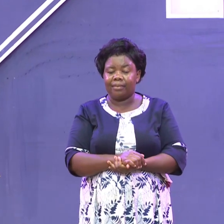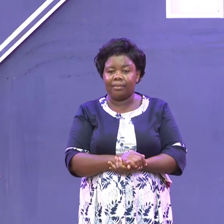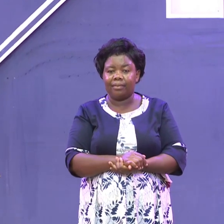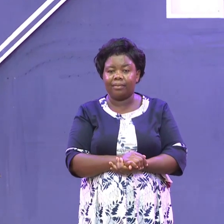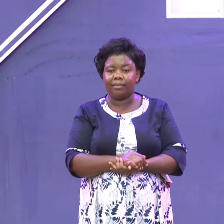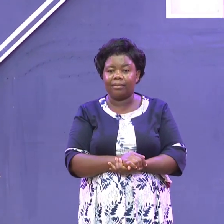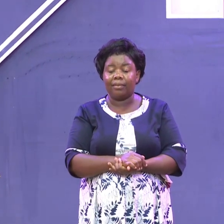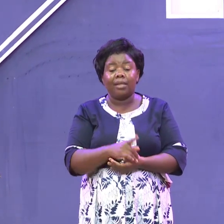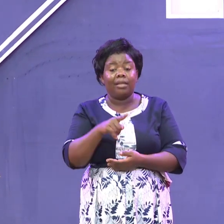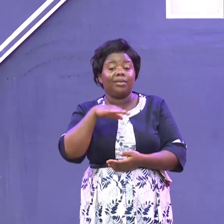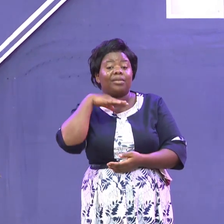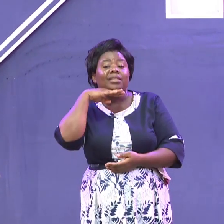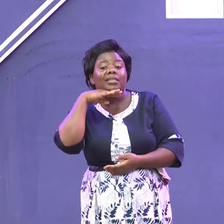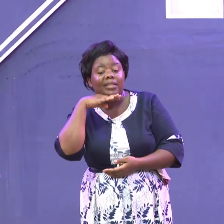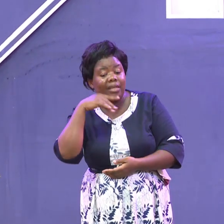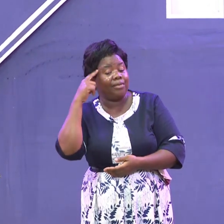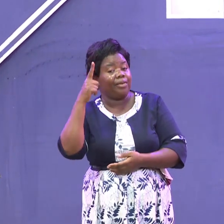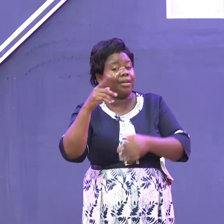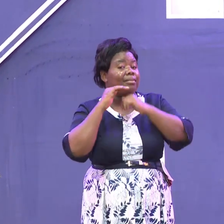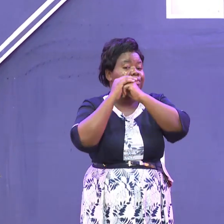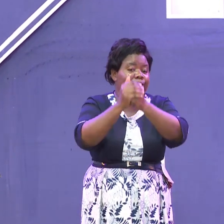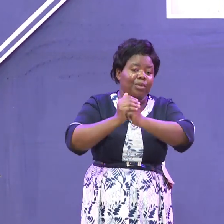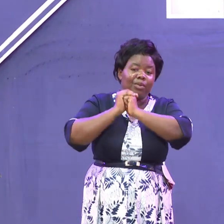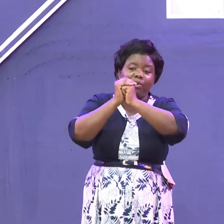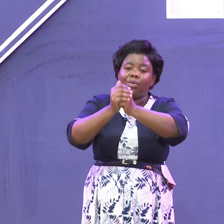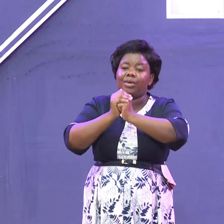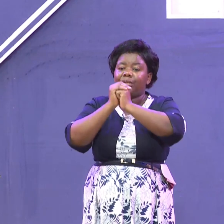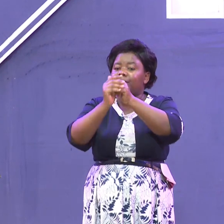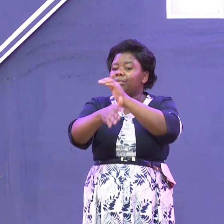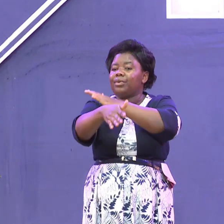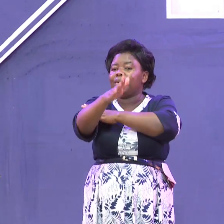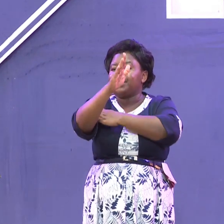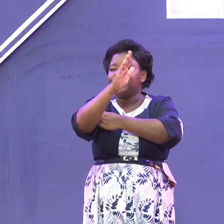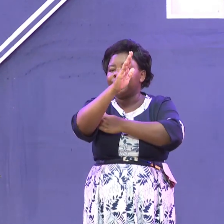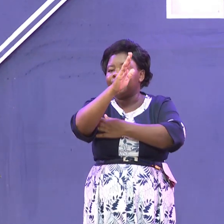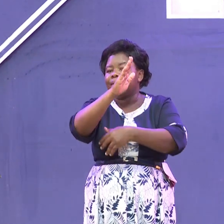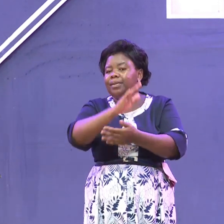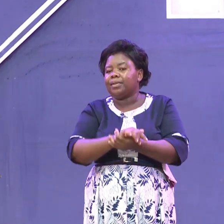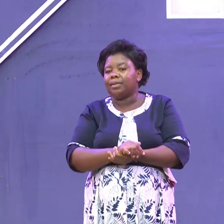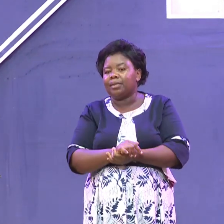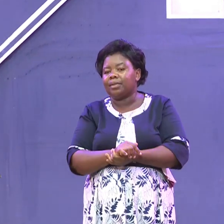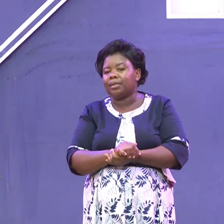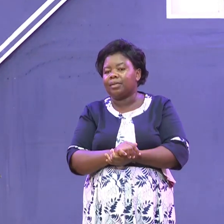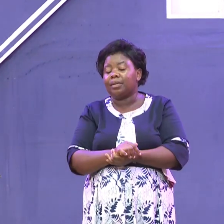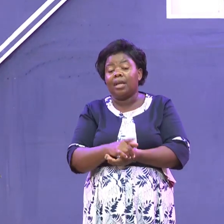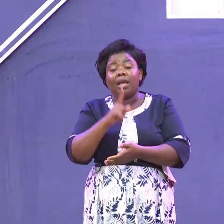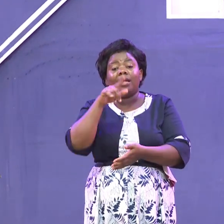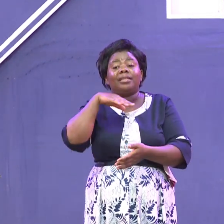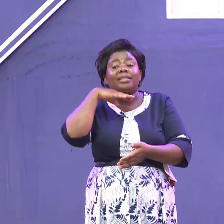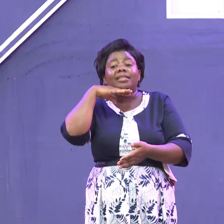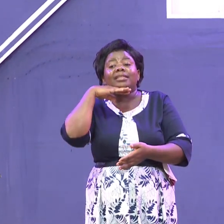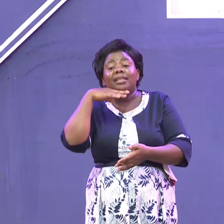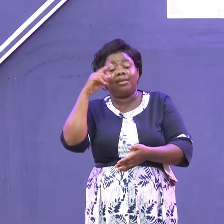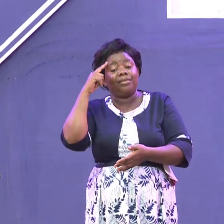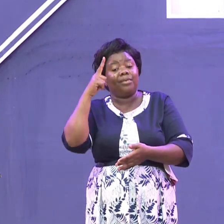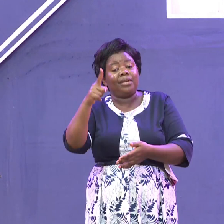God. Kimumala okusinza Katonda. He could feel that that is enough for him to worship God. Kimumala okukkiririza